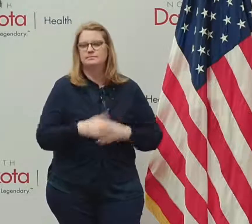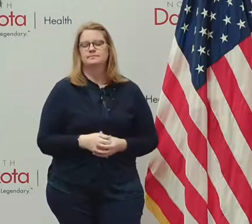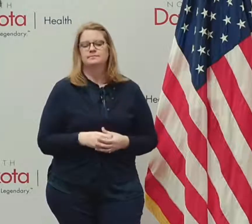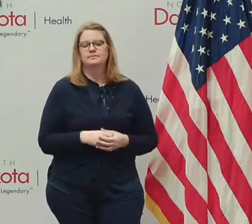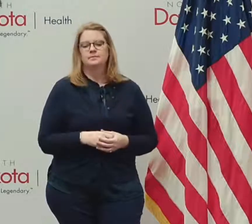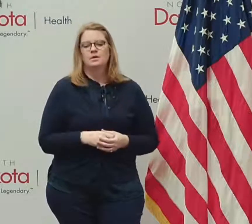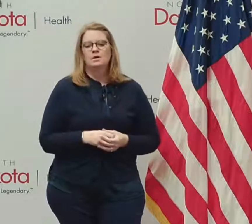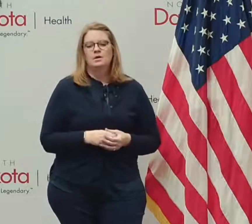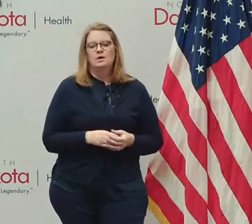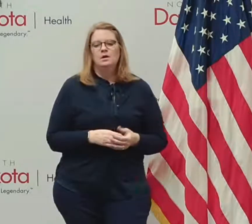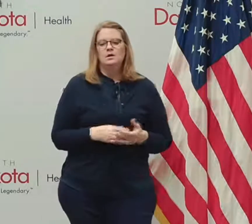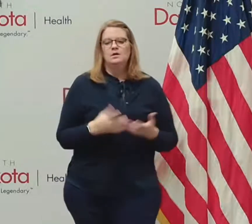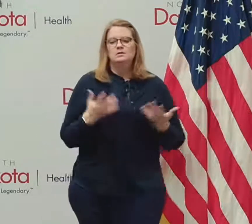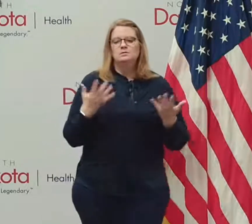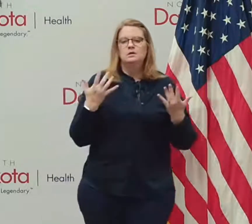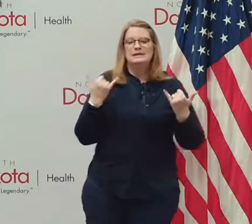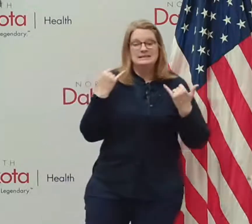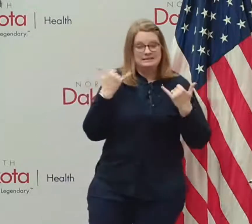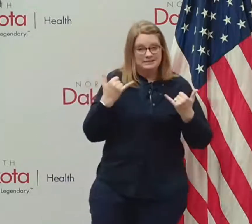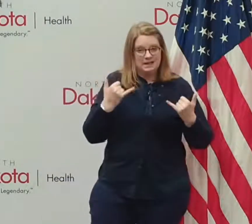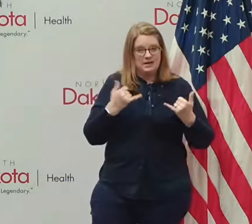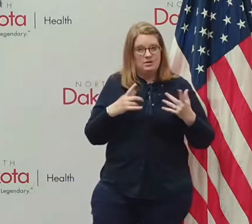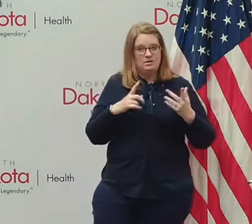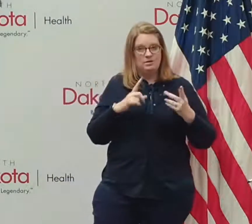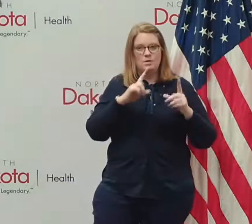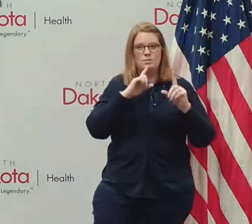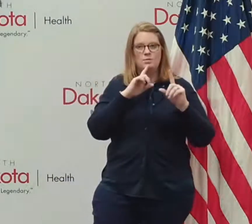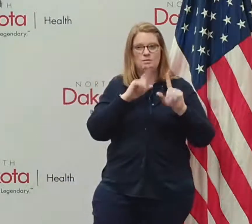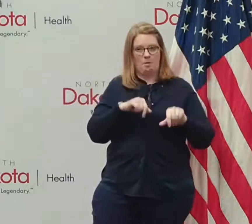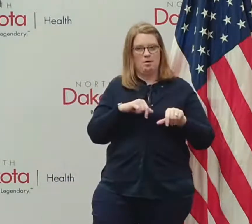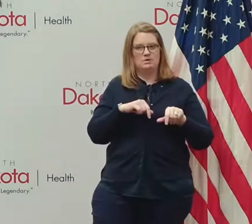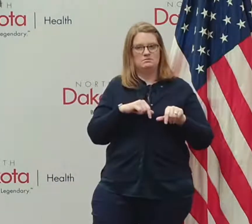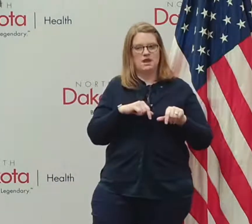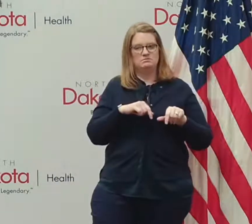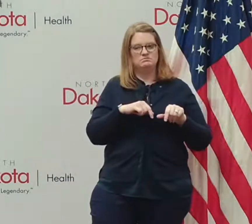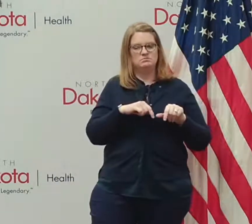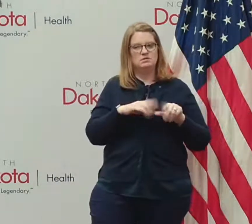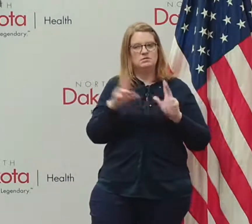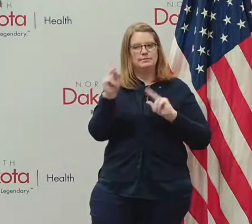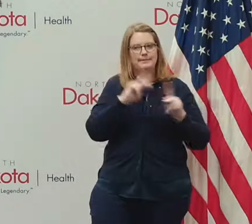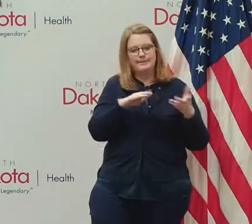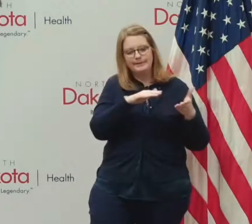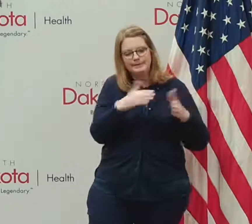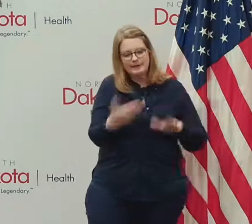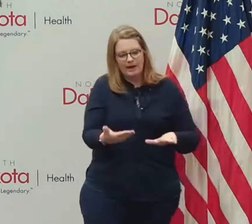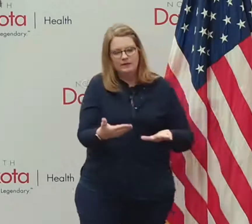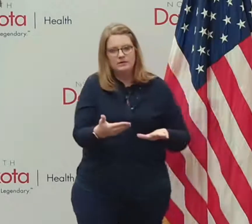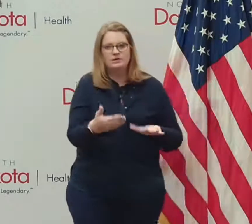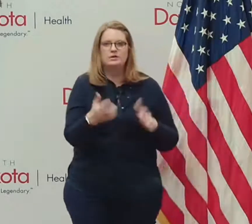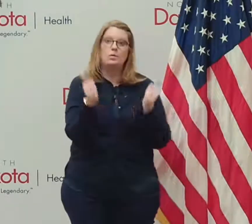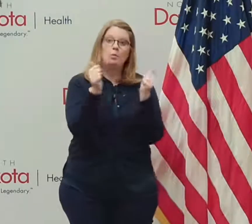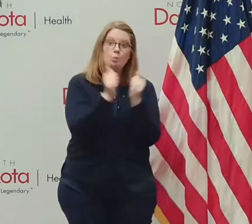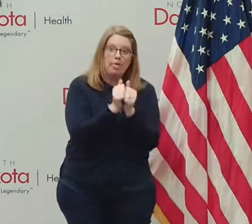When we've been reporting those that have passed away with COVID,